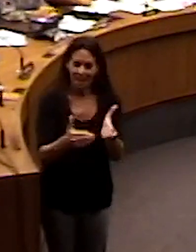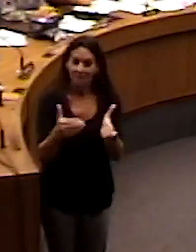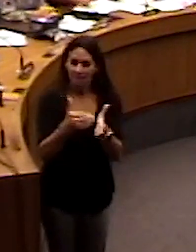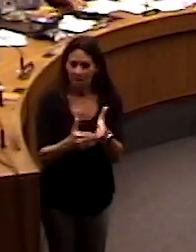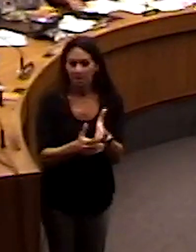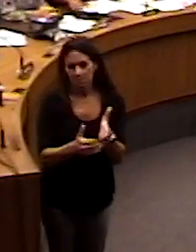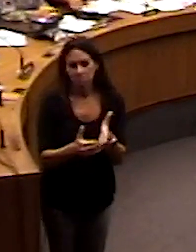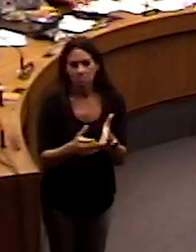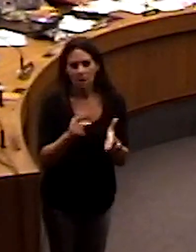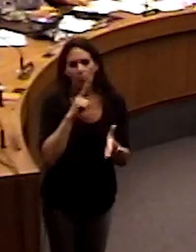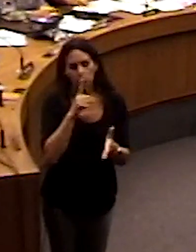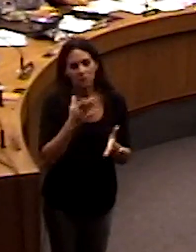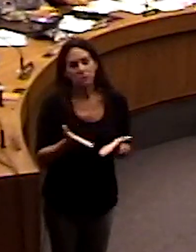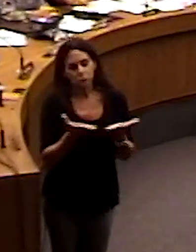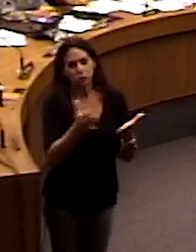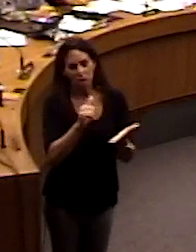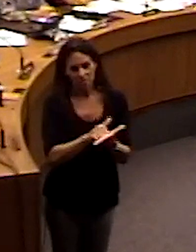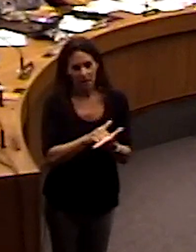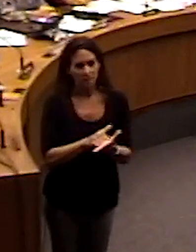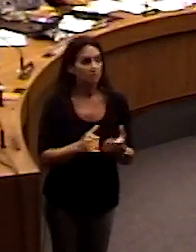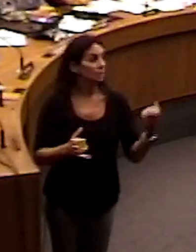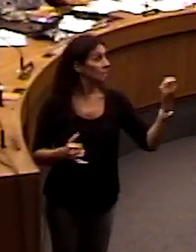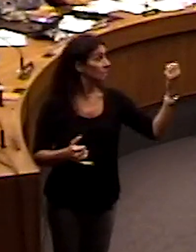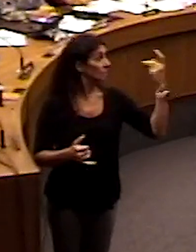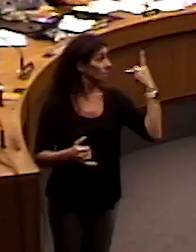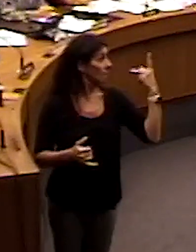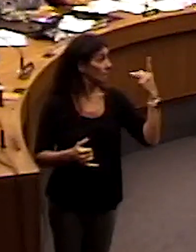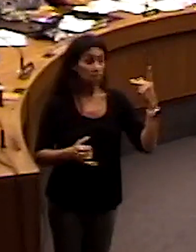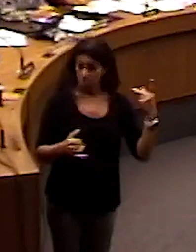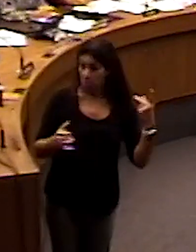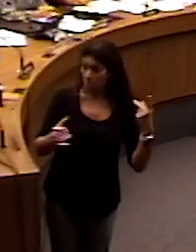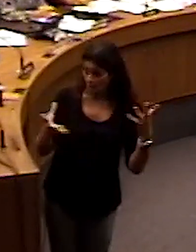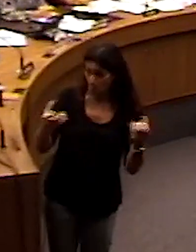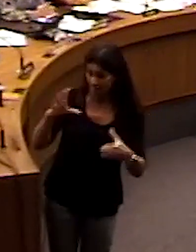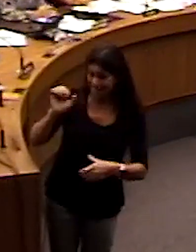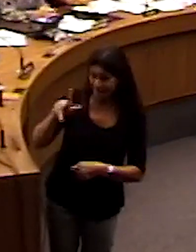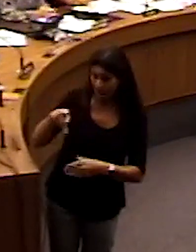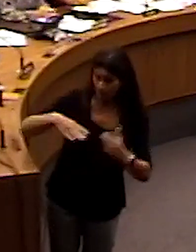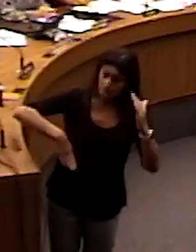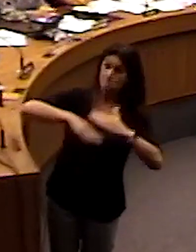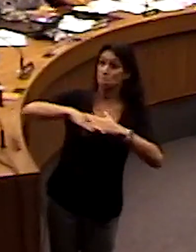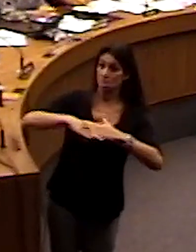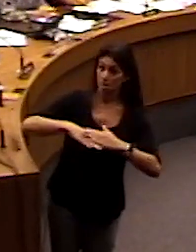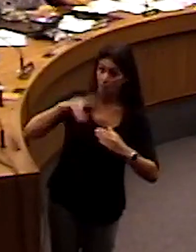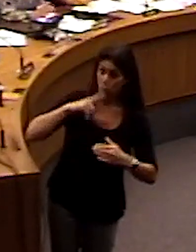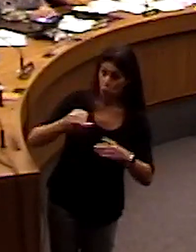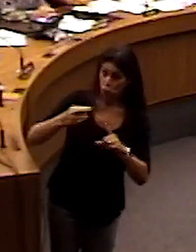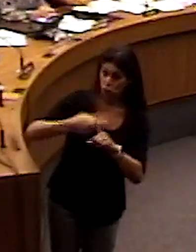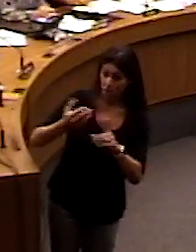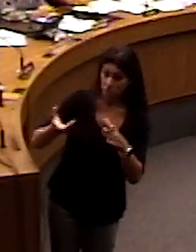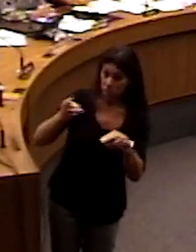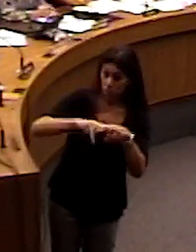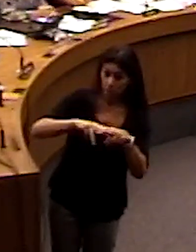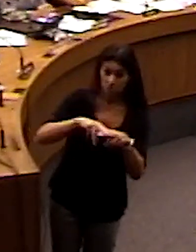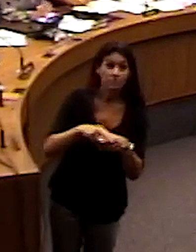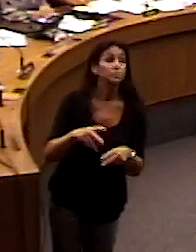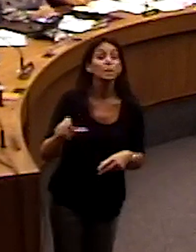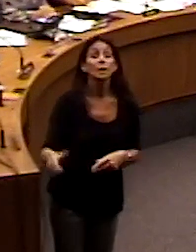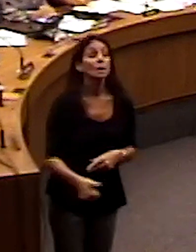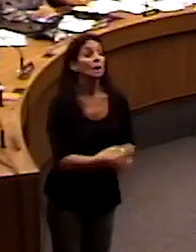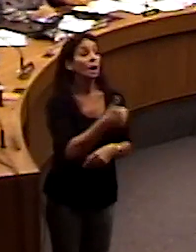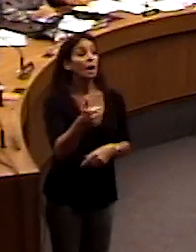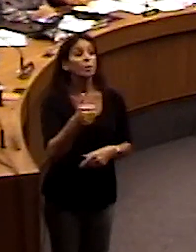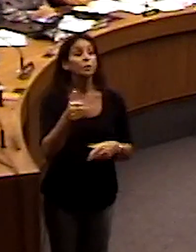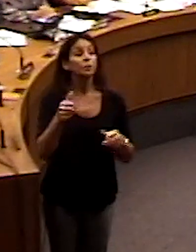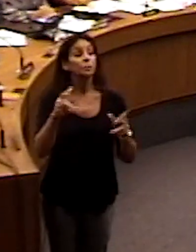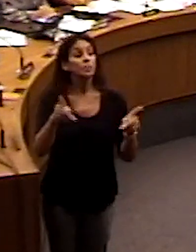would absolutely do that. All right. All right. Kat. We hear you. Is there anybody else that would like to speak on that